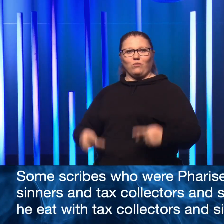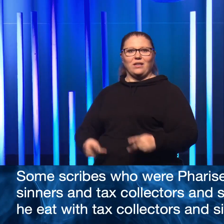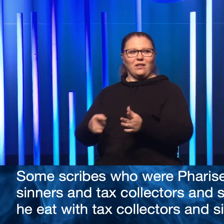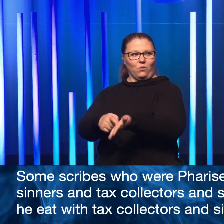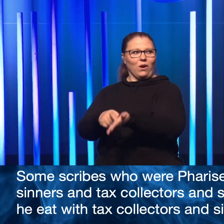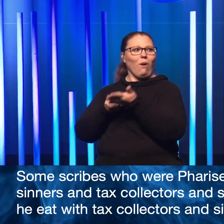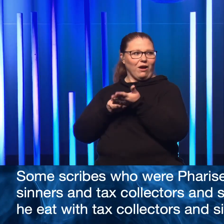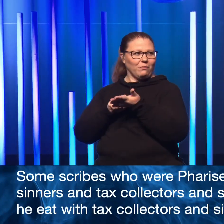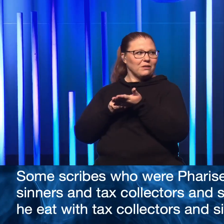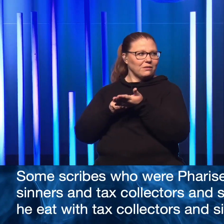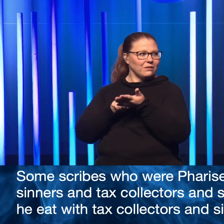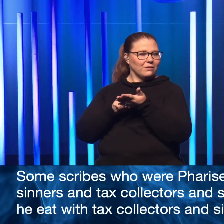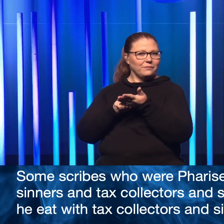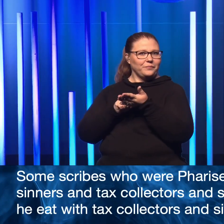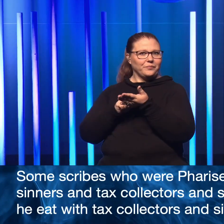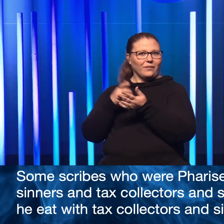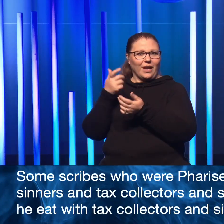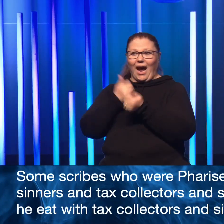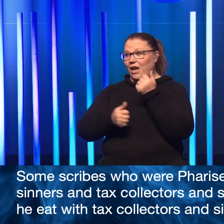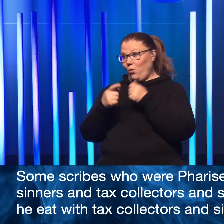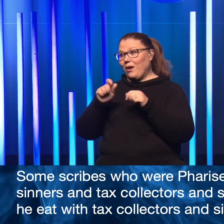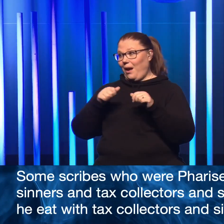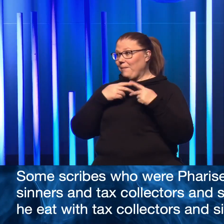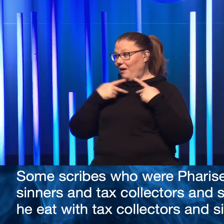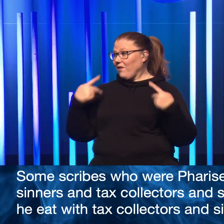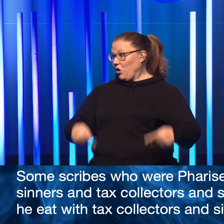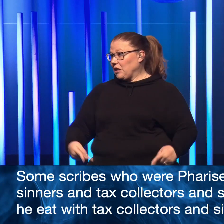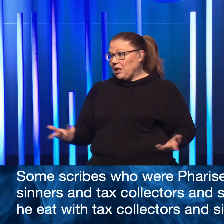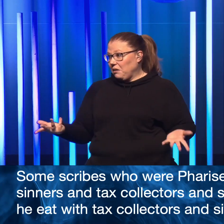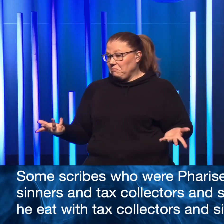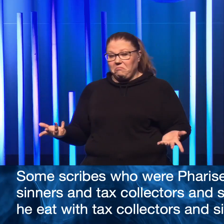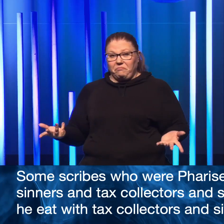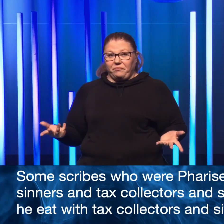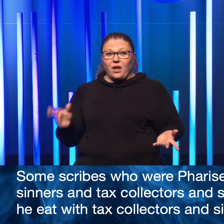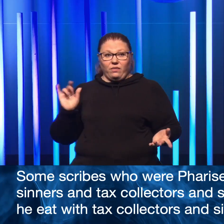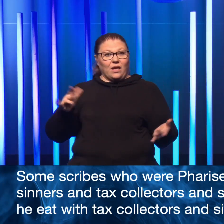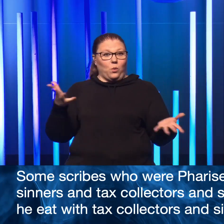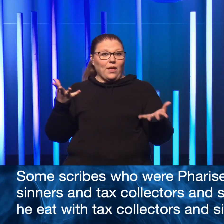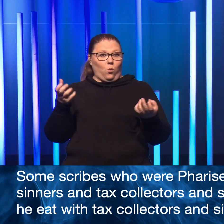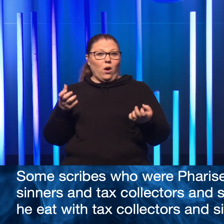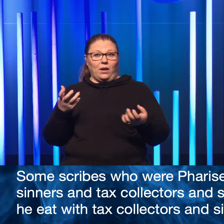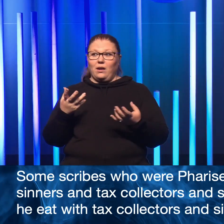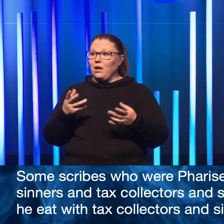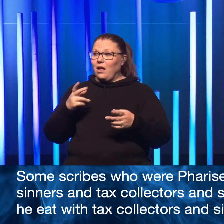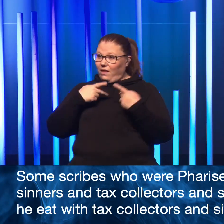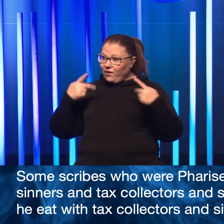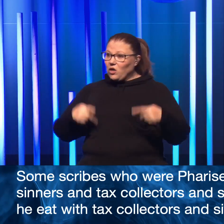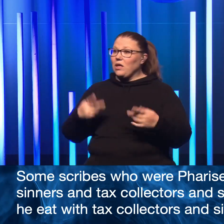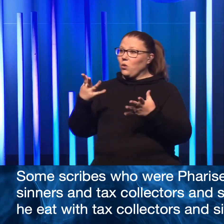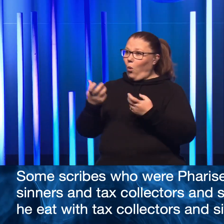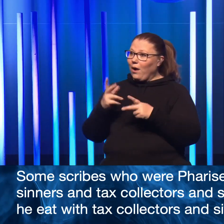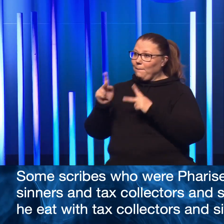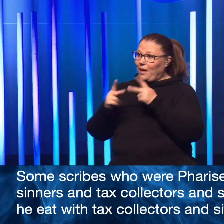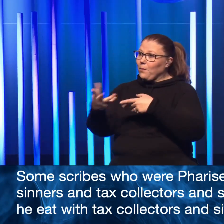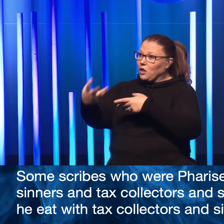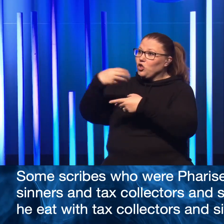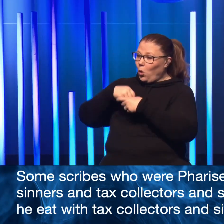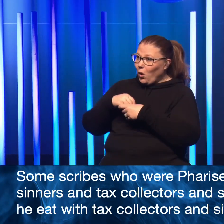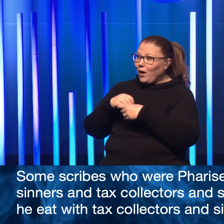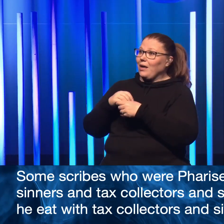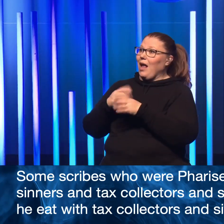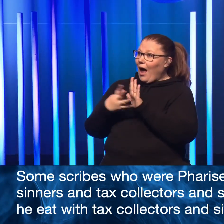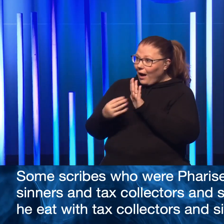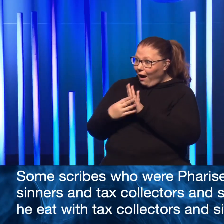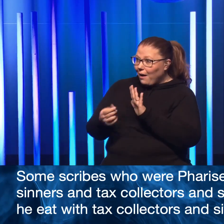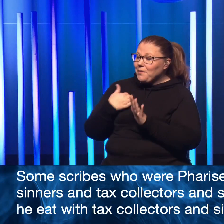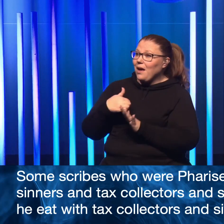okay? Because anybody could be a Pharisee. That was what they wanted. Pharisees wanted you to join and become a Pharisee, and then you would work your way